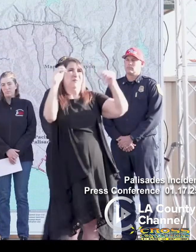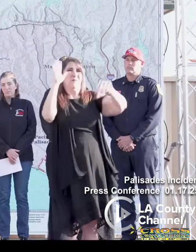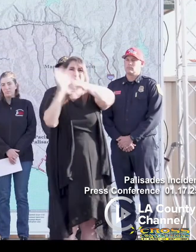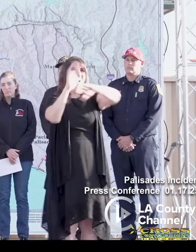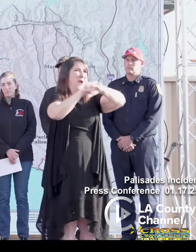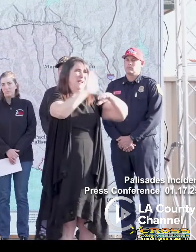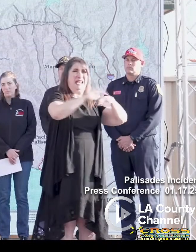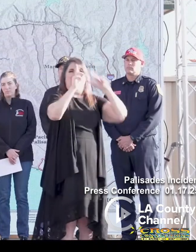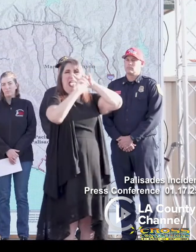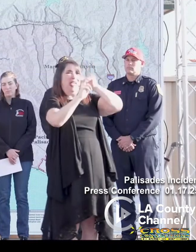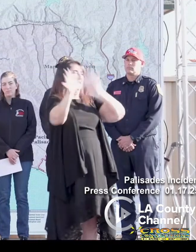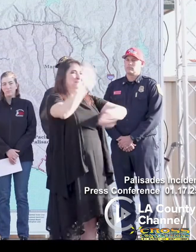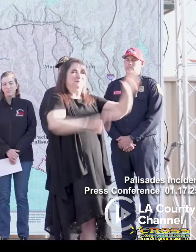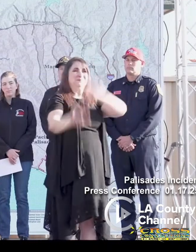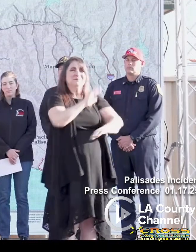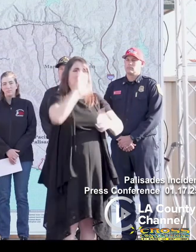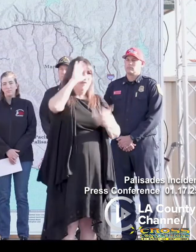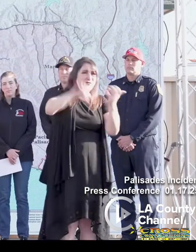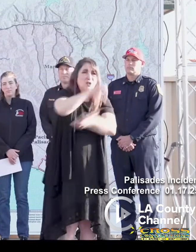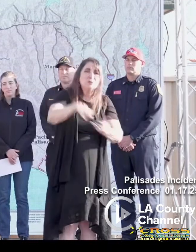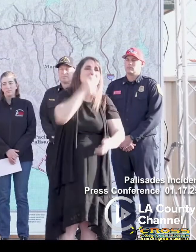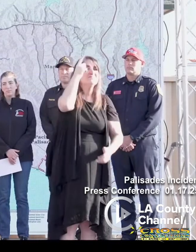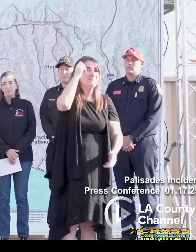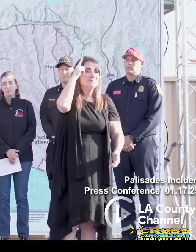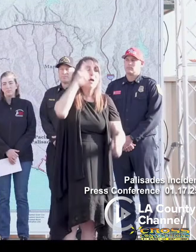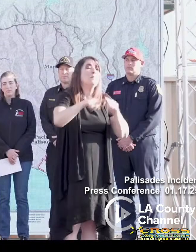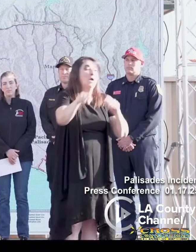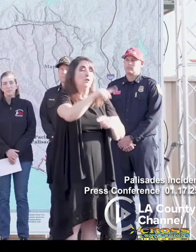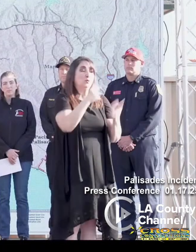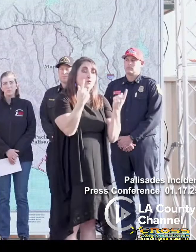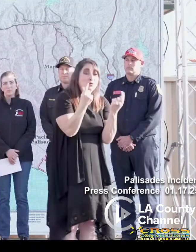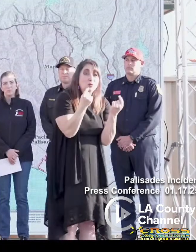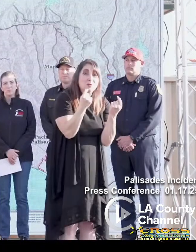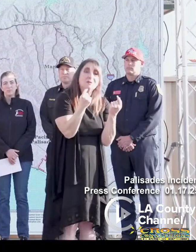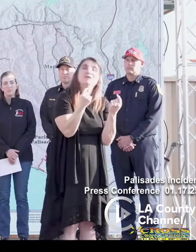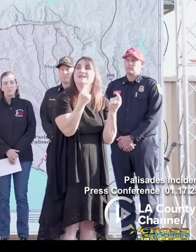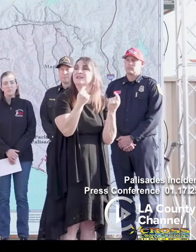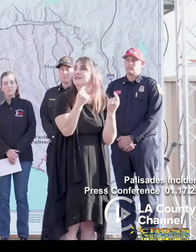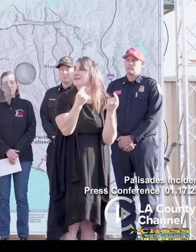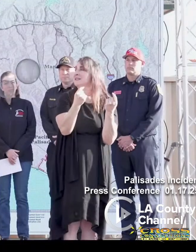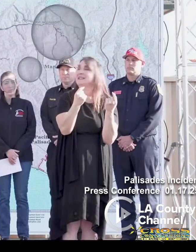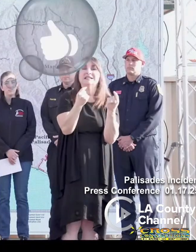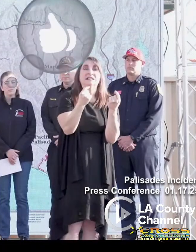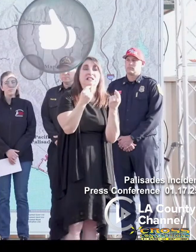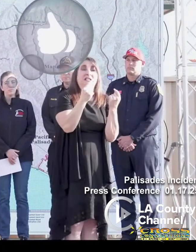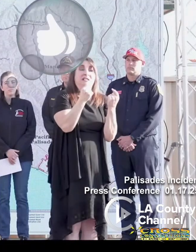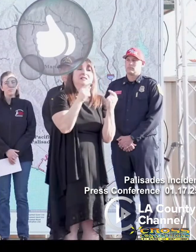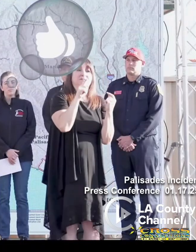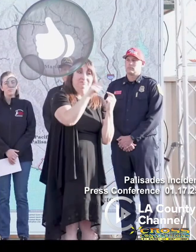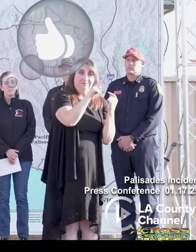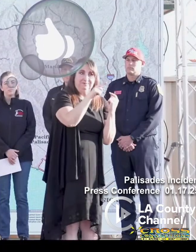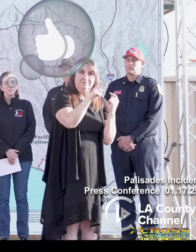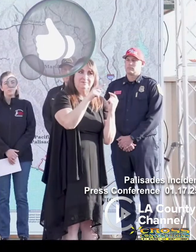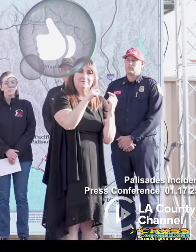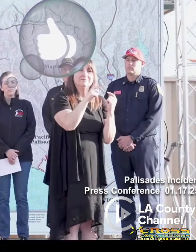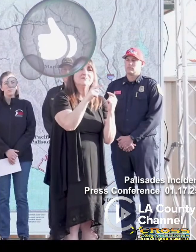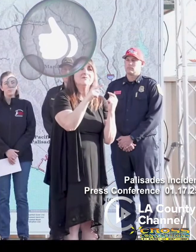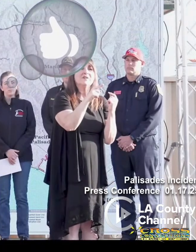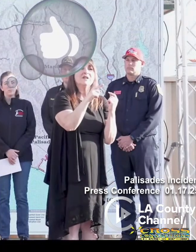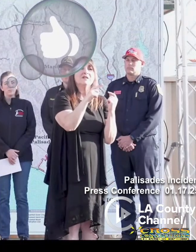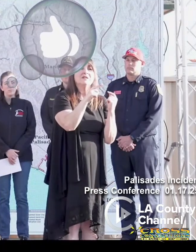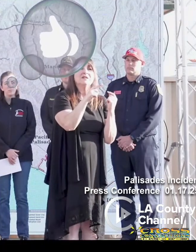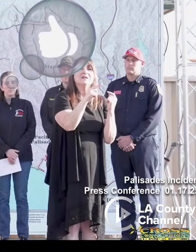warning. But what you need to do, if you can come here just a little closer, is you look at the